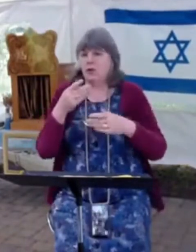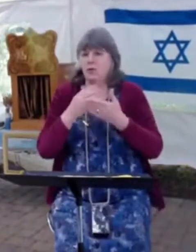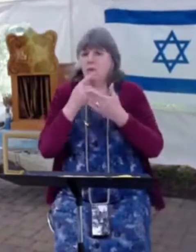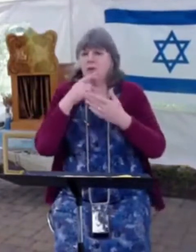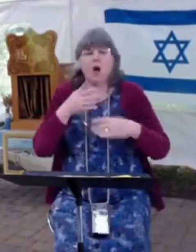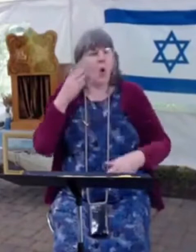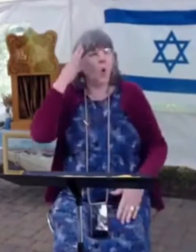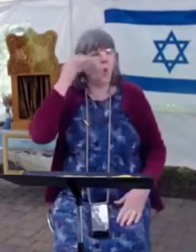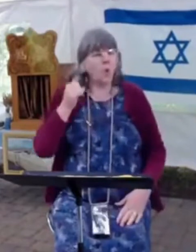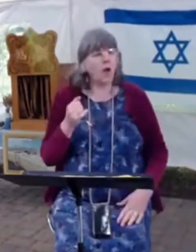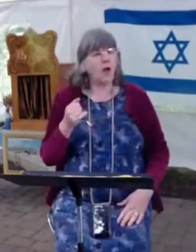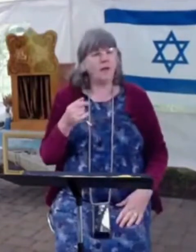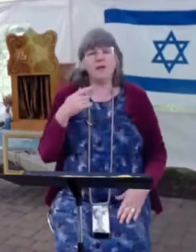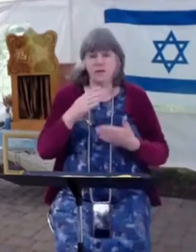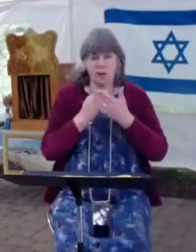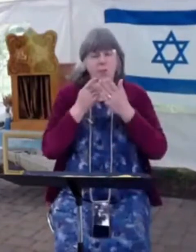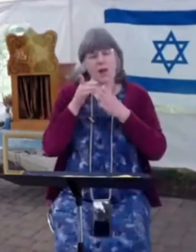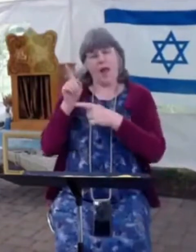see more miracles?